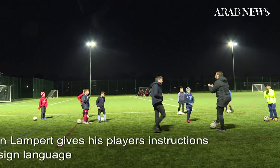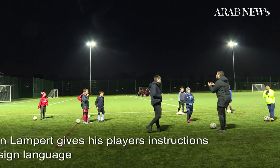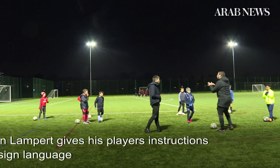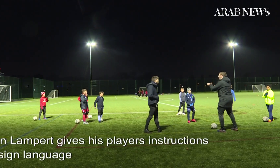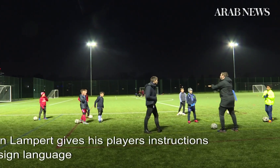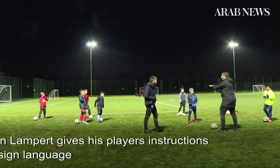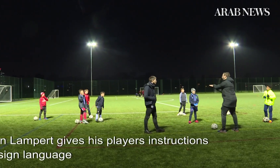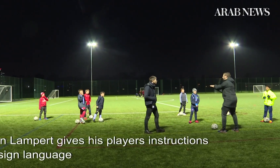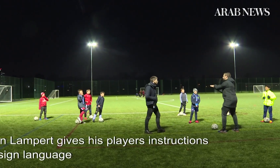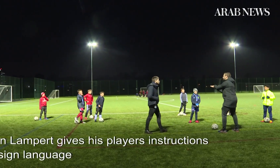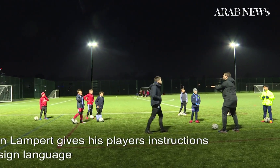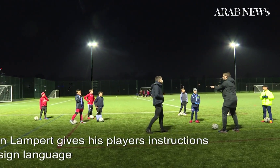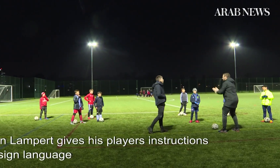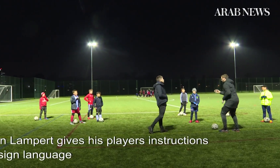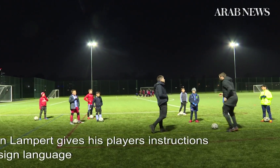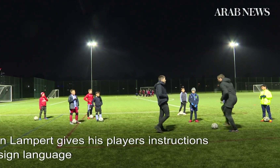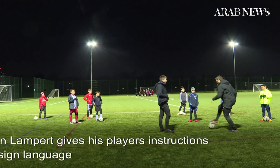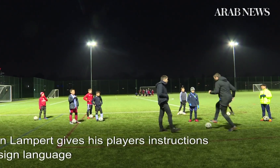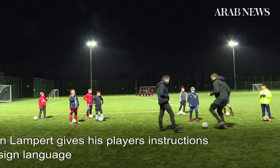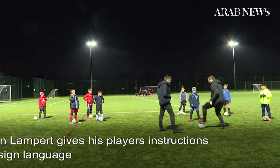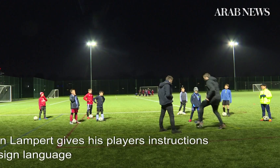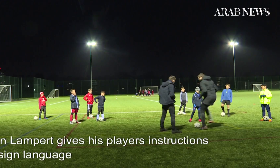what we're going to do, we're going to use the soles of our feet, so...